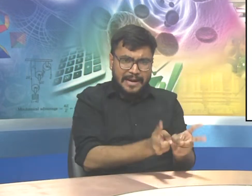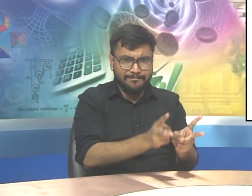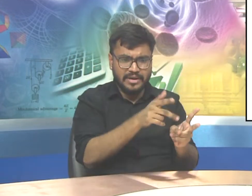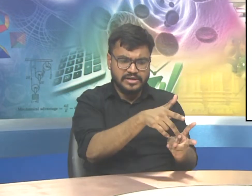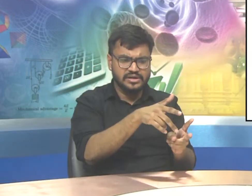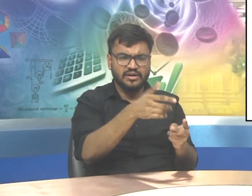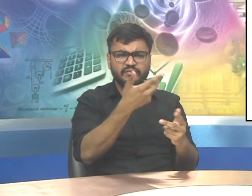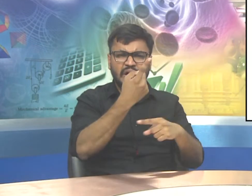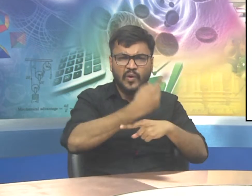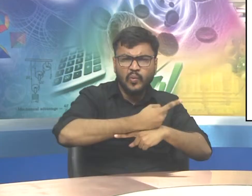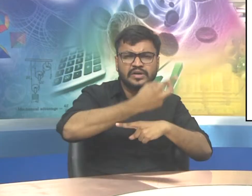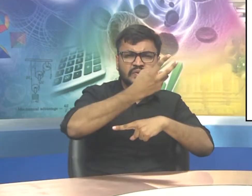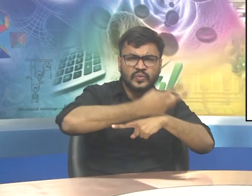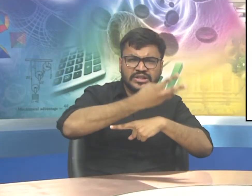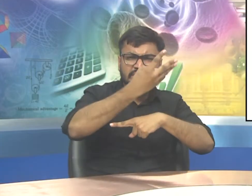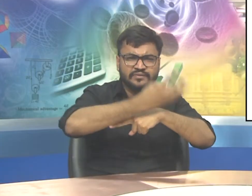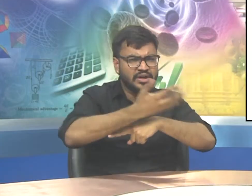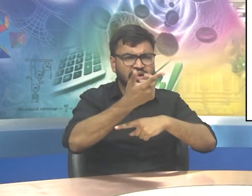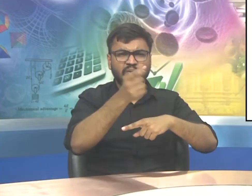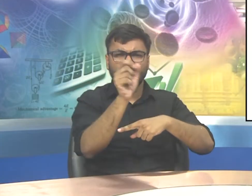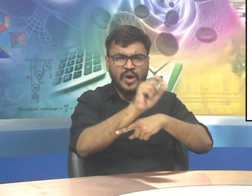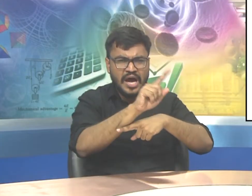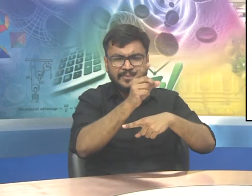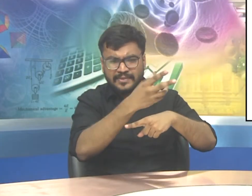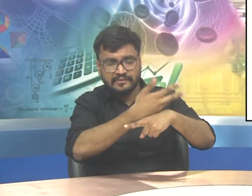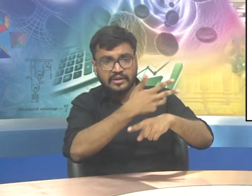In the beginning, they lived a